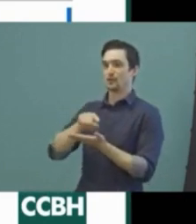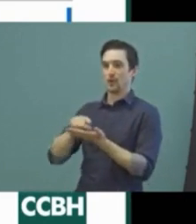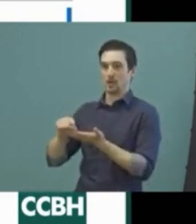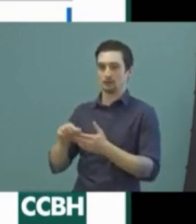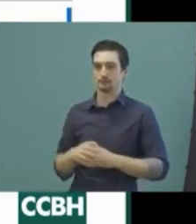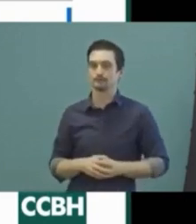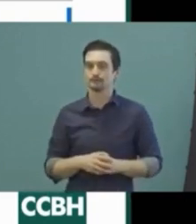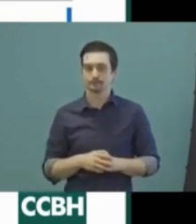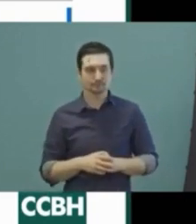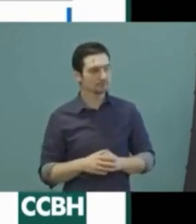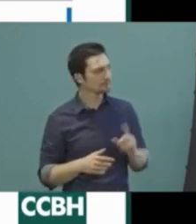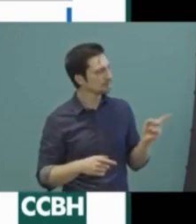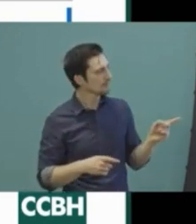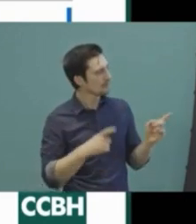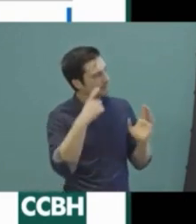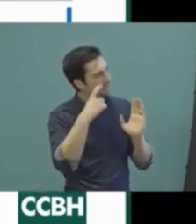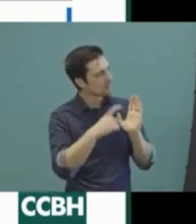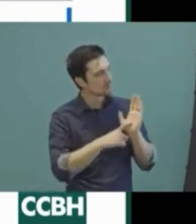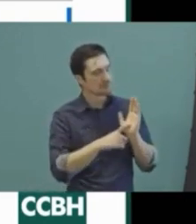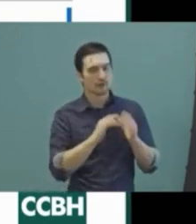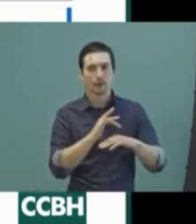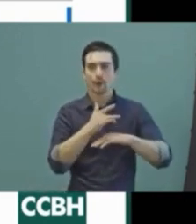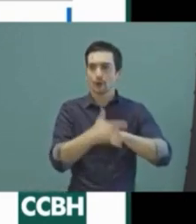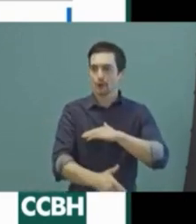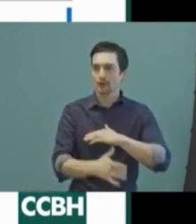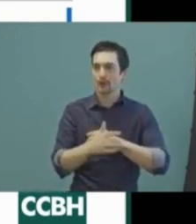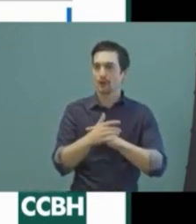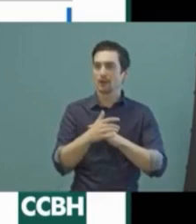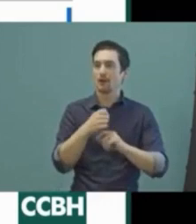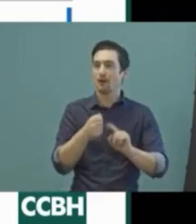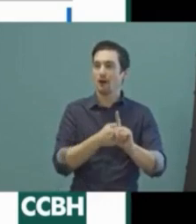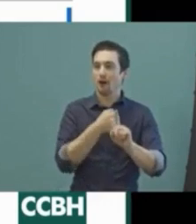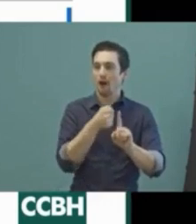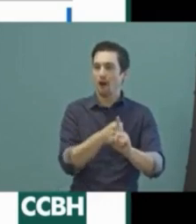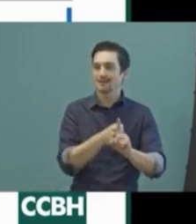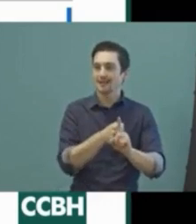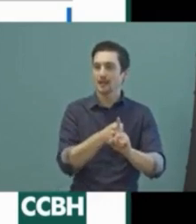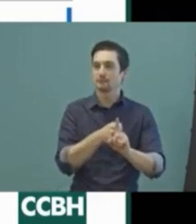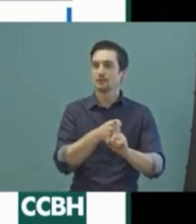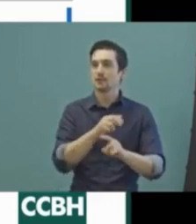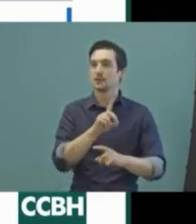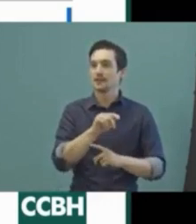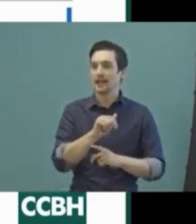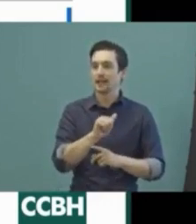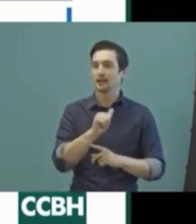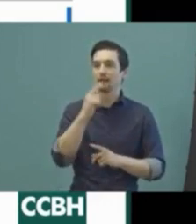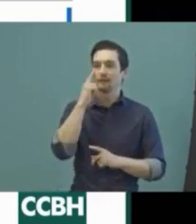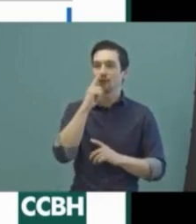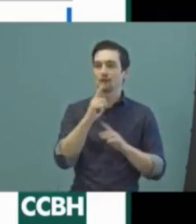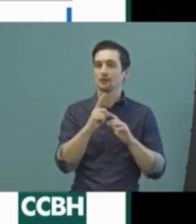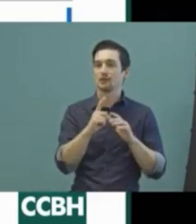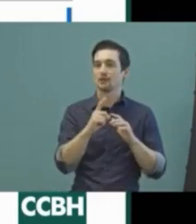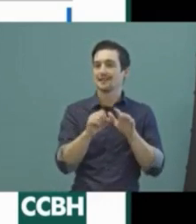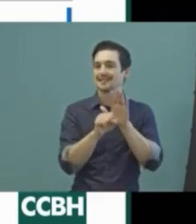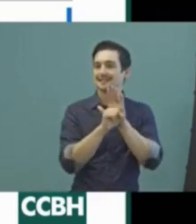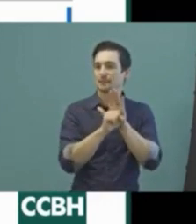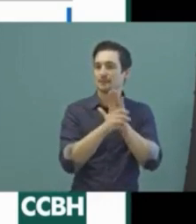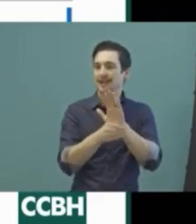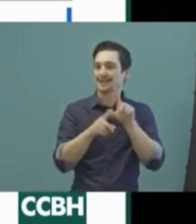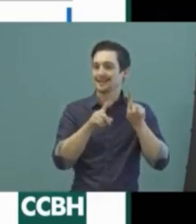you can see that early onset date of symptoms and testing. And in red, you